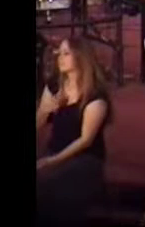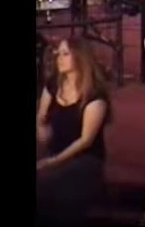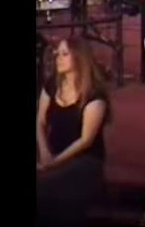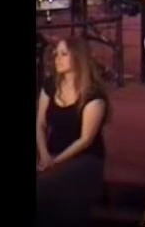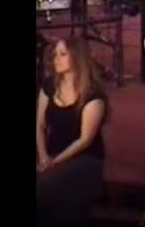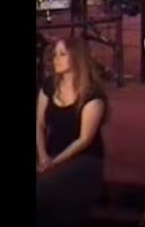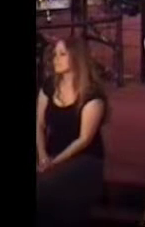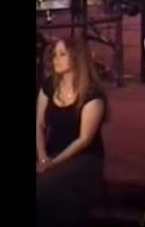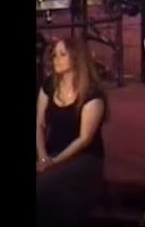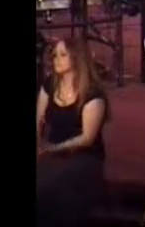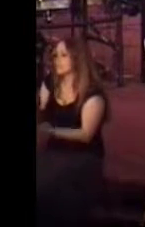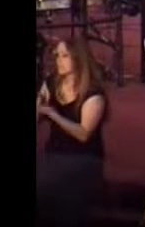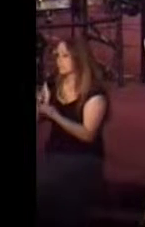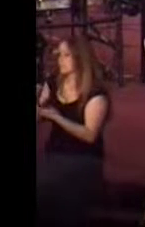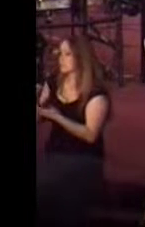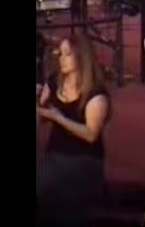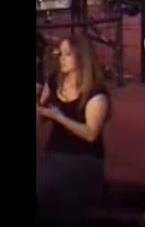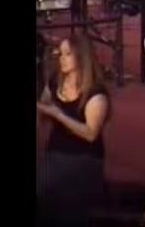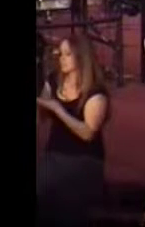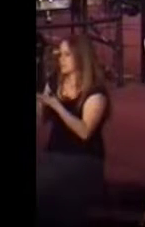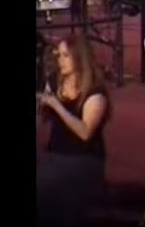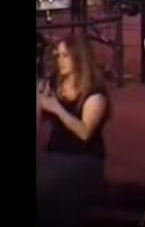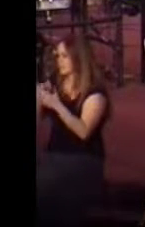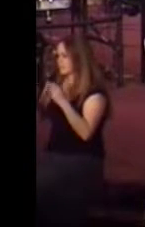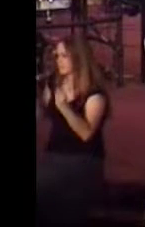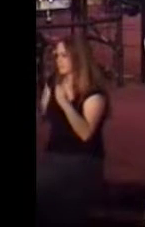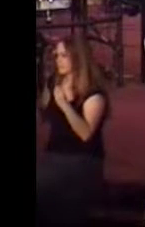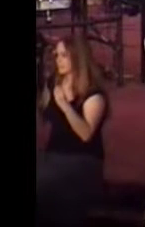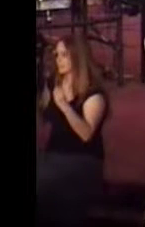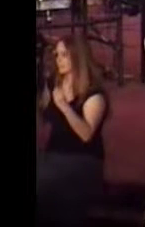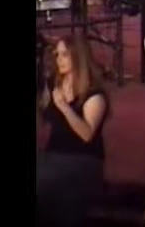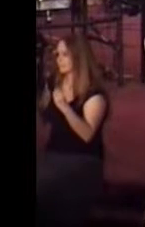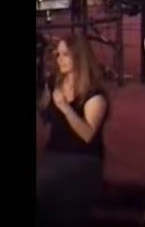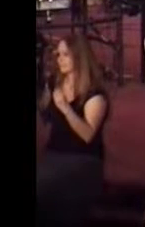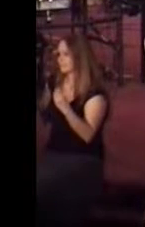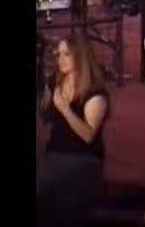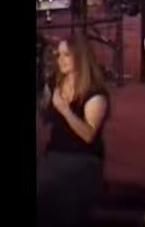As someone who served in ministry, I've spent lots of time in hospitals by